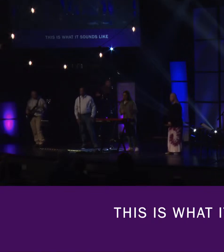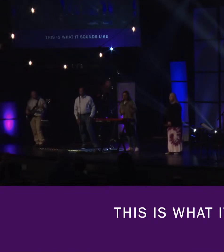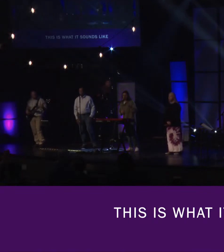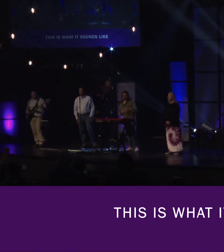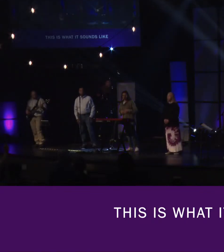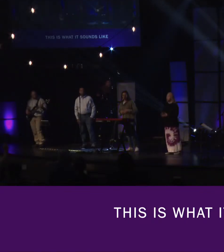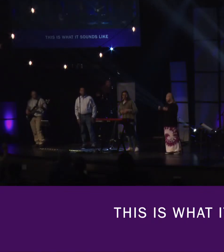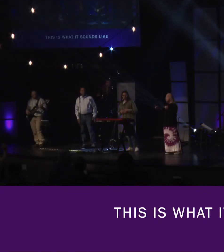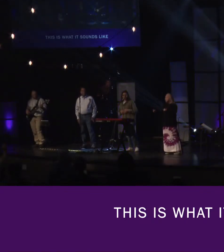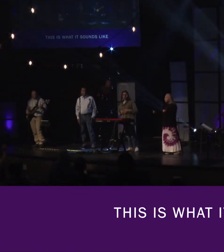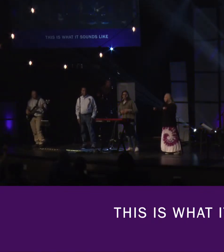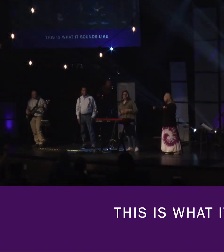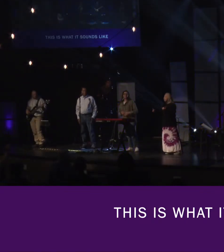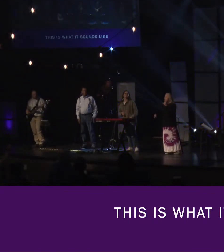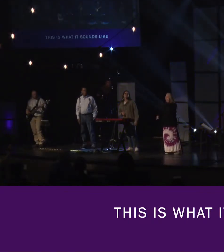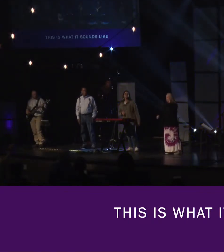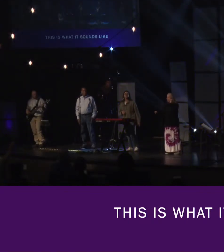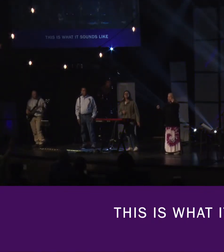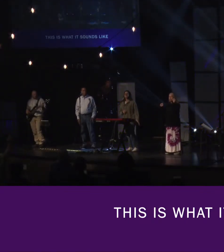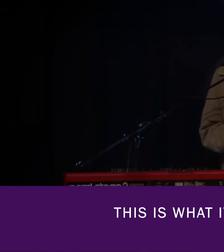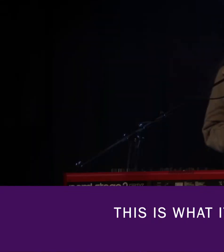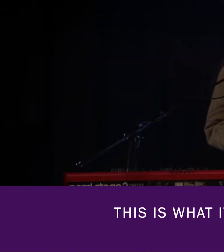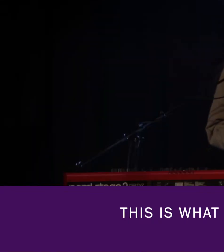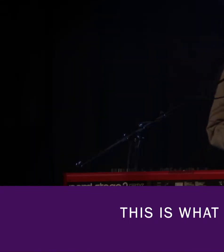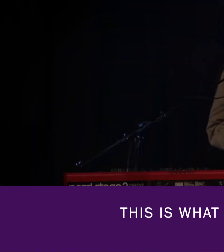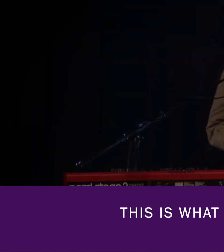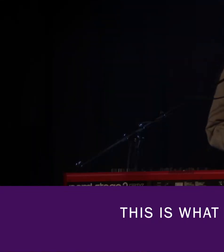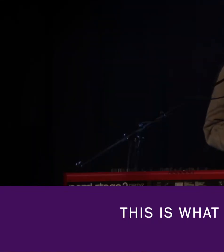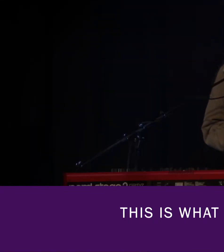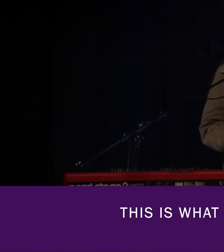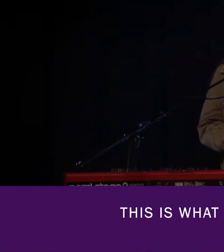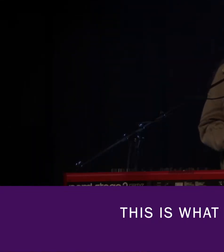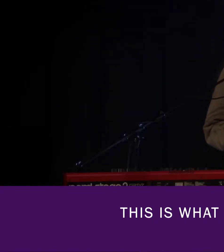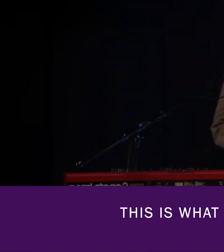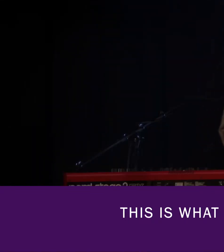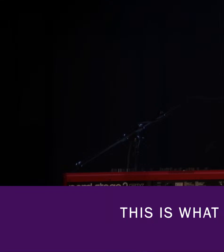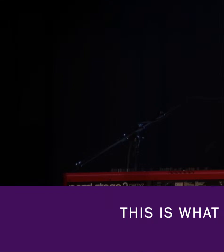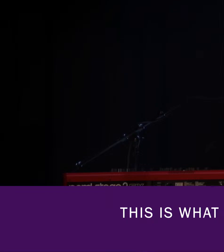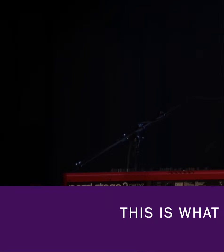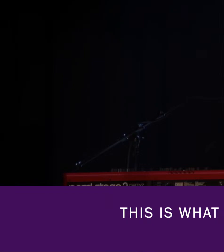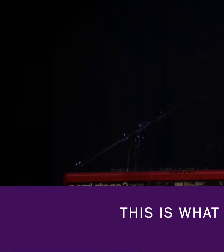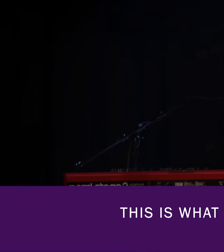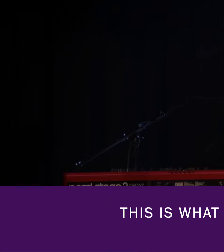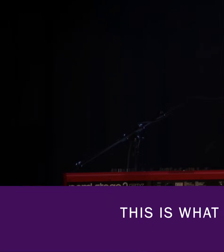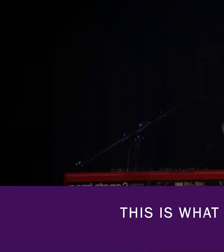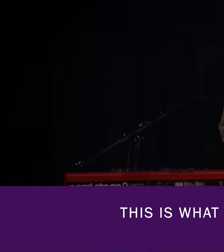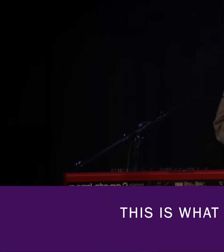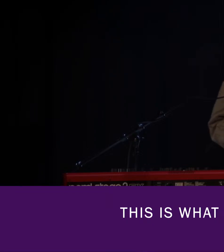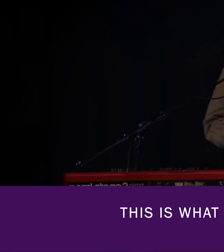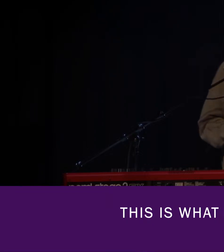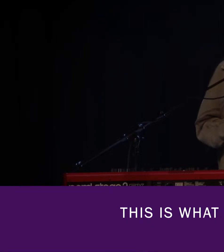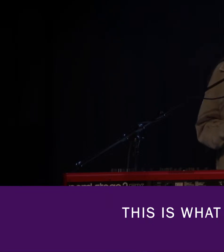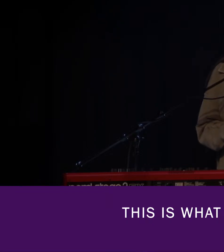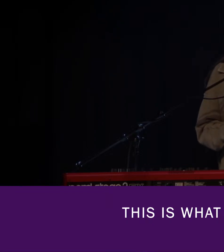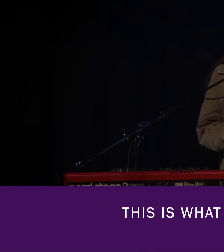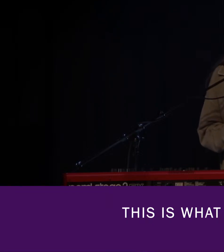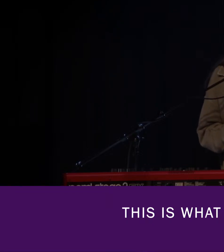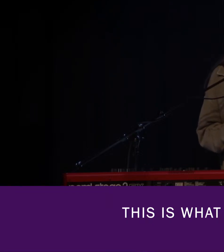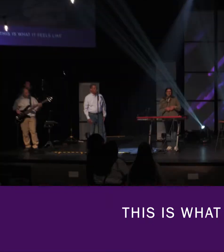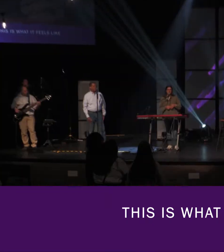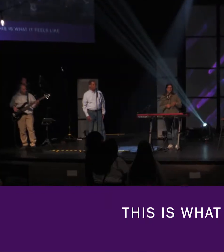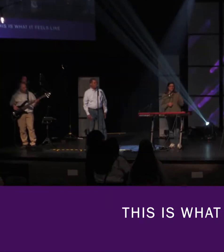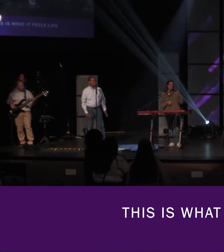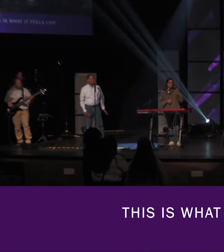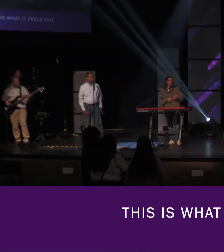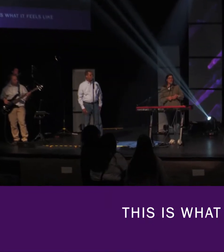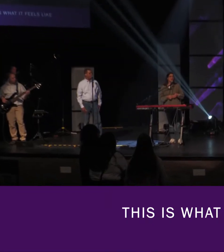This is what it sounds like. This is what it looks like. This is